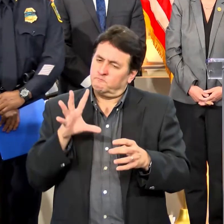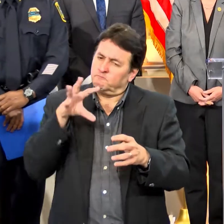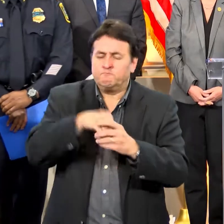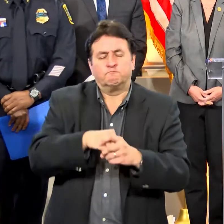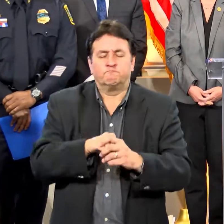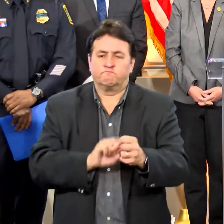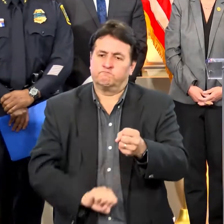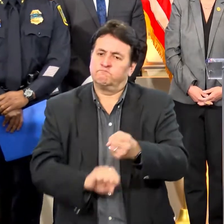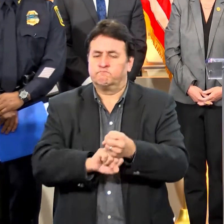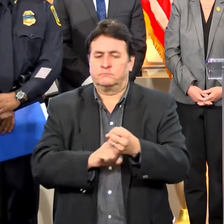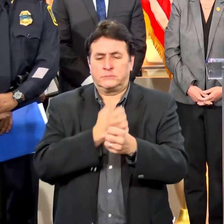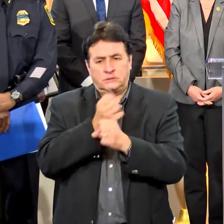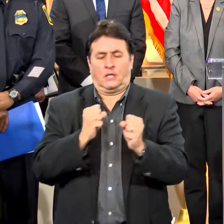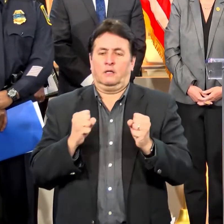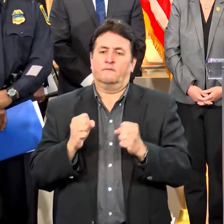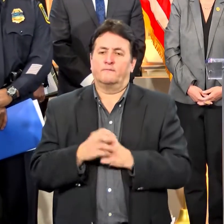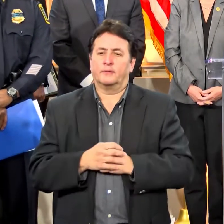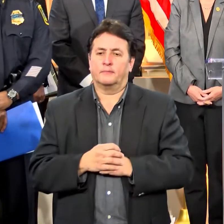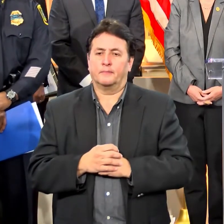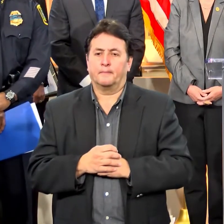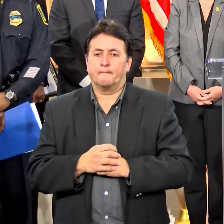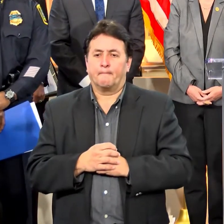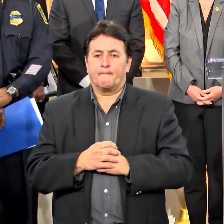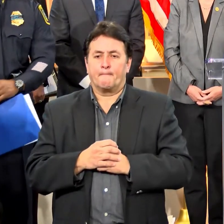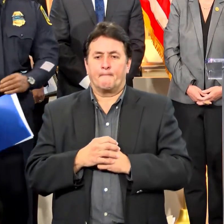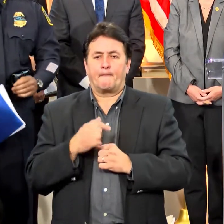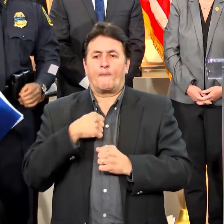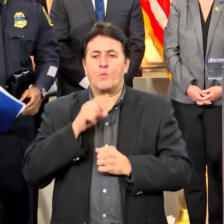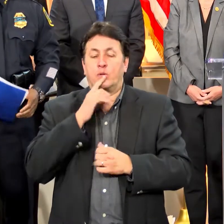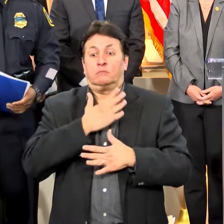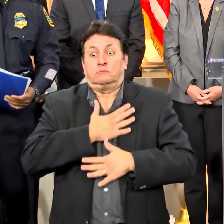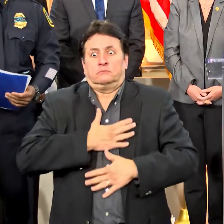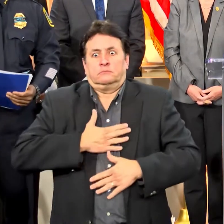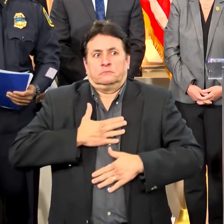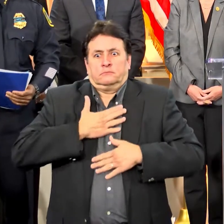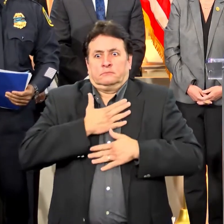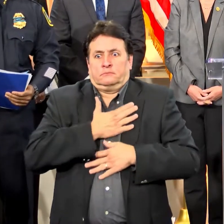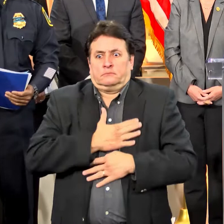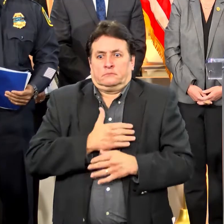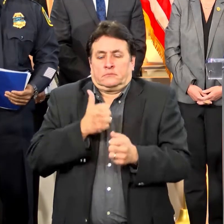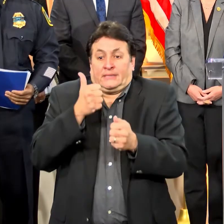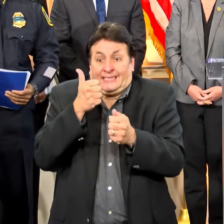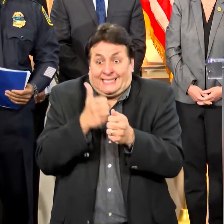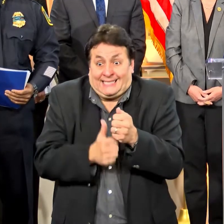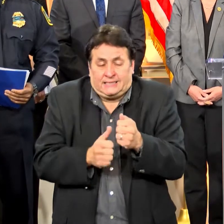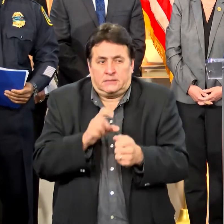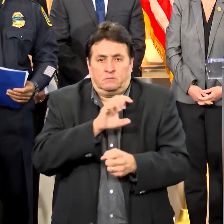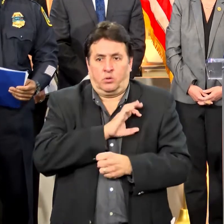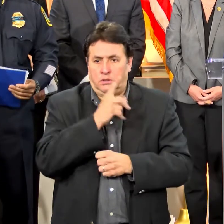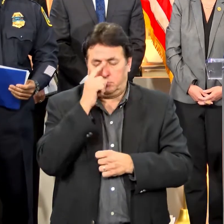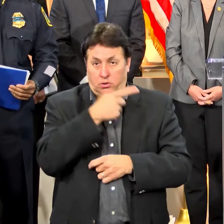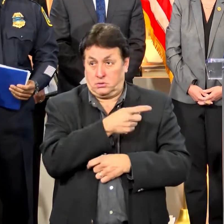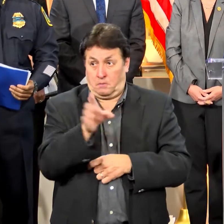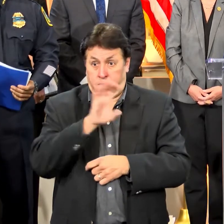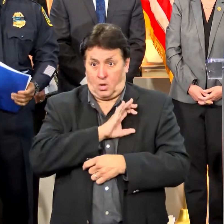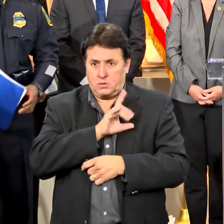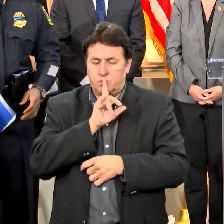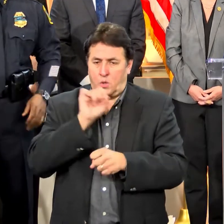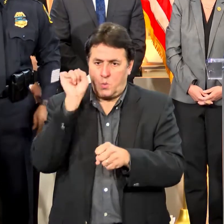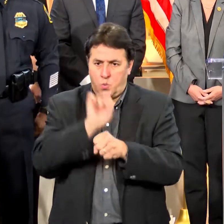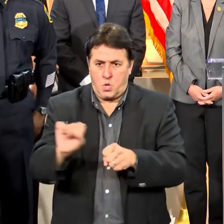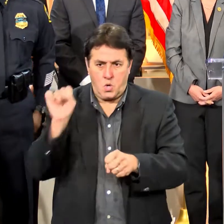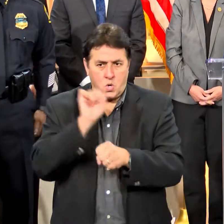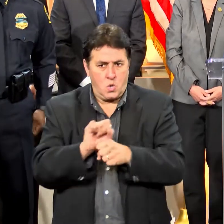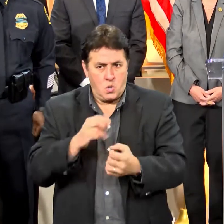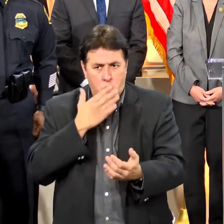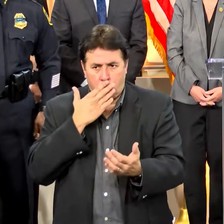the very beginning, we appreciate every single police officer that comes and works for